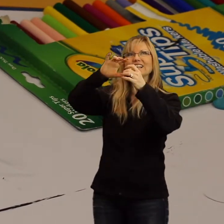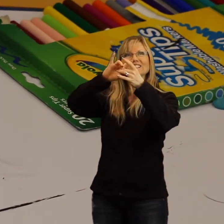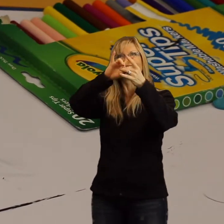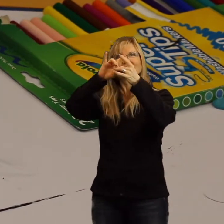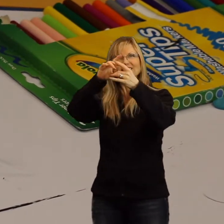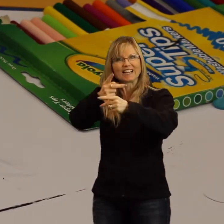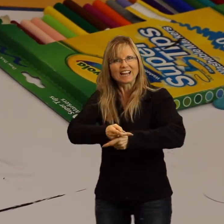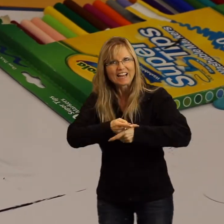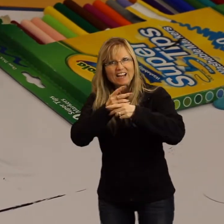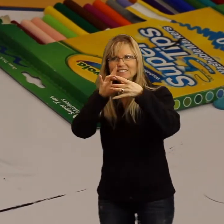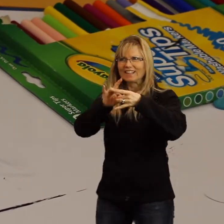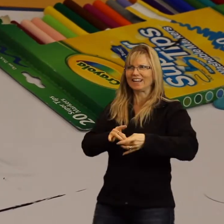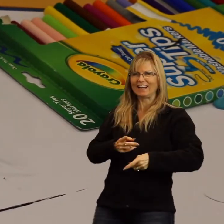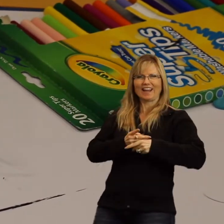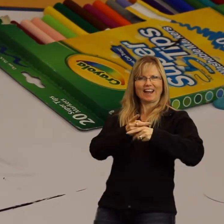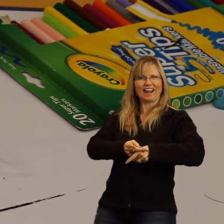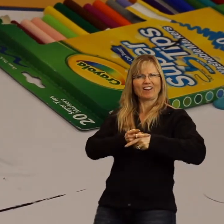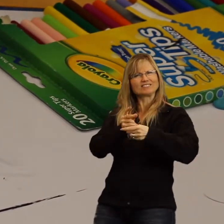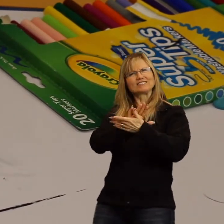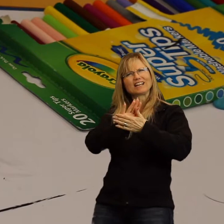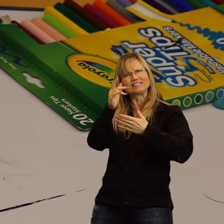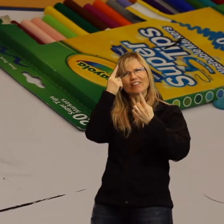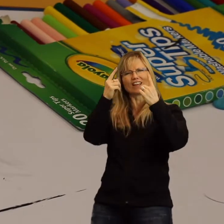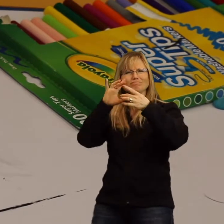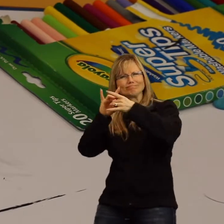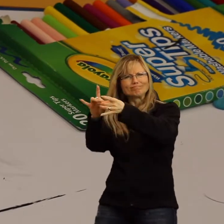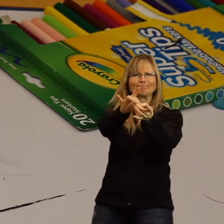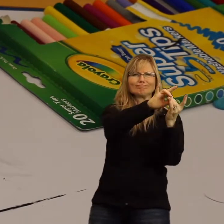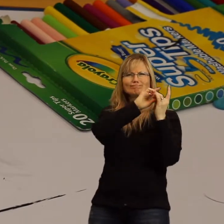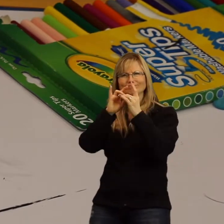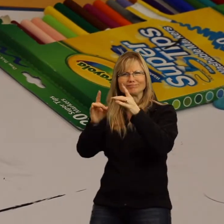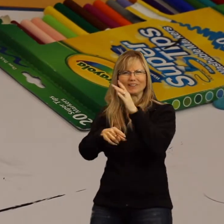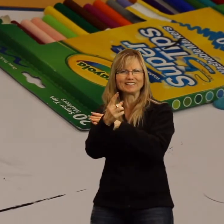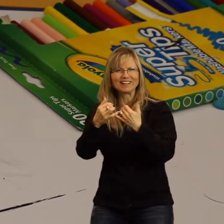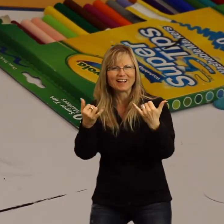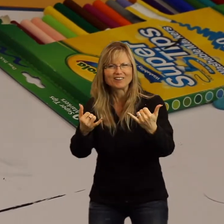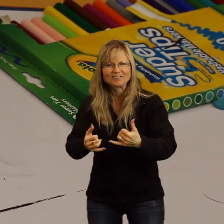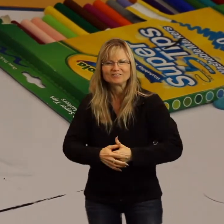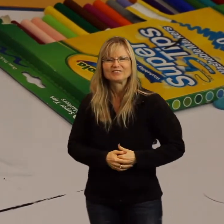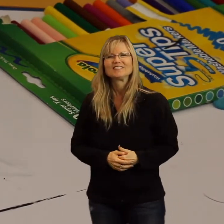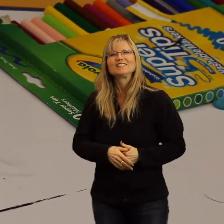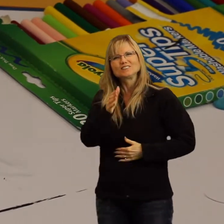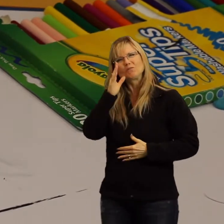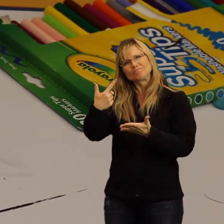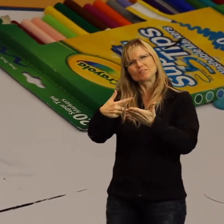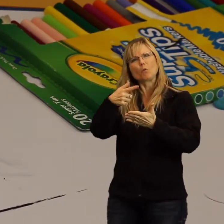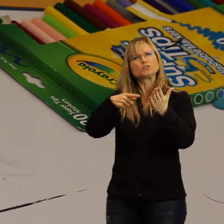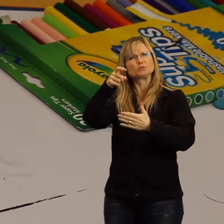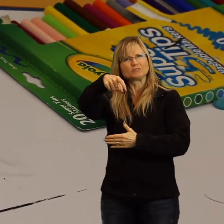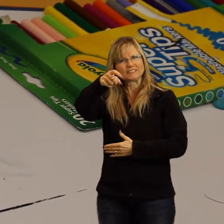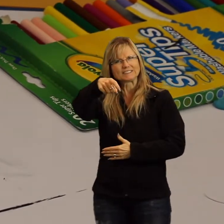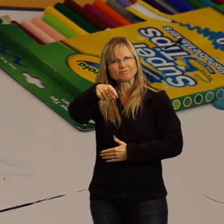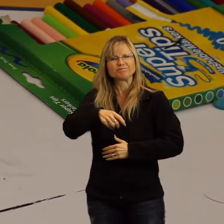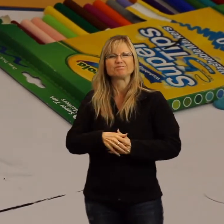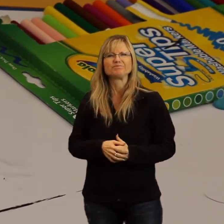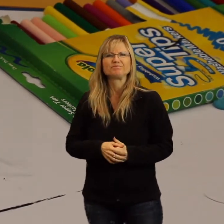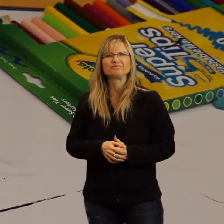times. So what we're going to start, we'll go over our supply list. So what you will